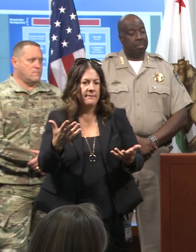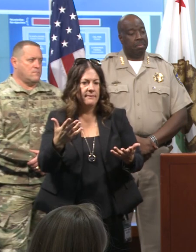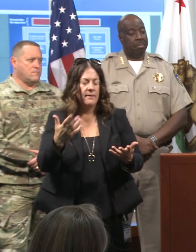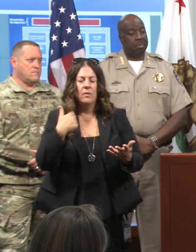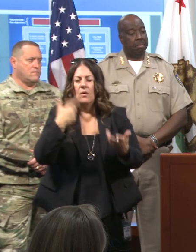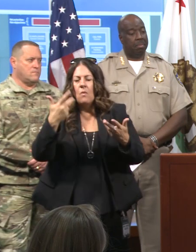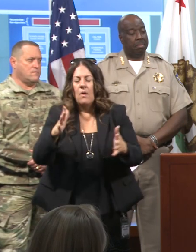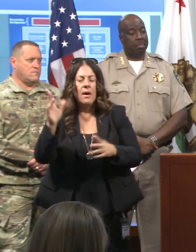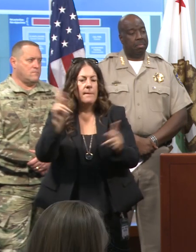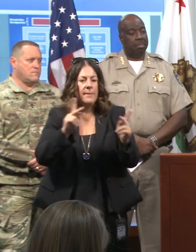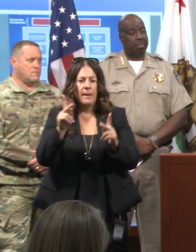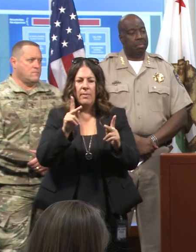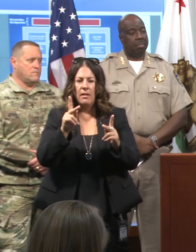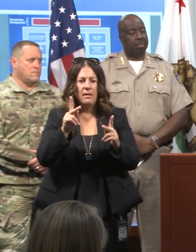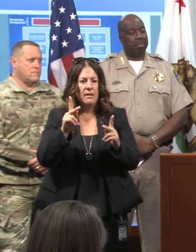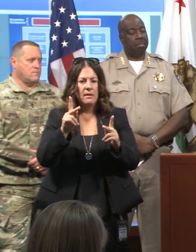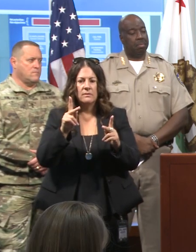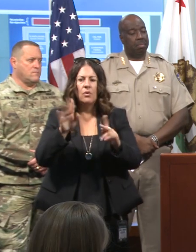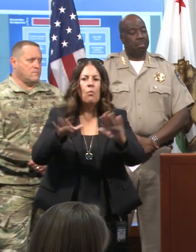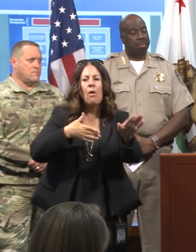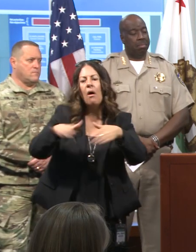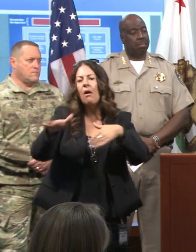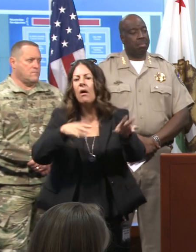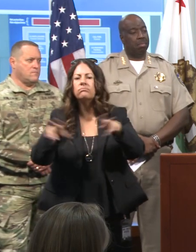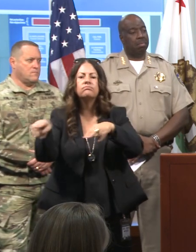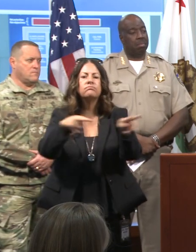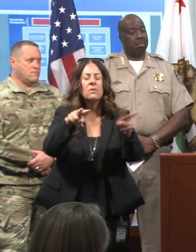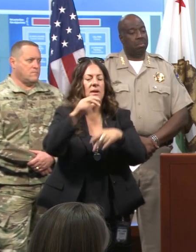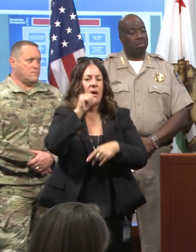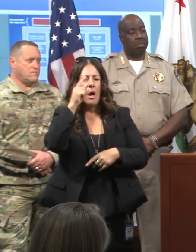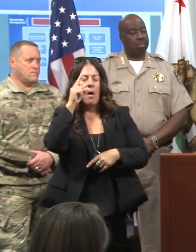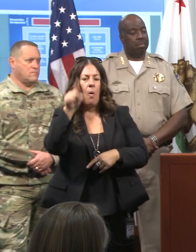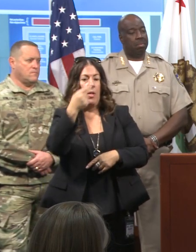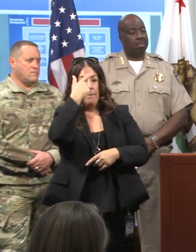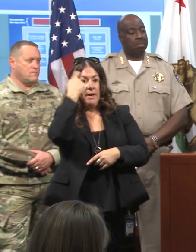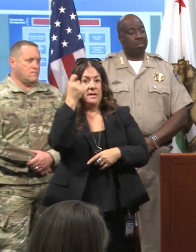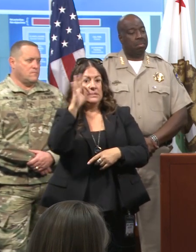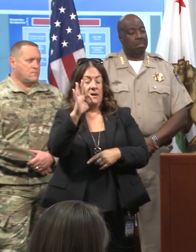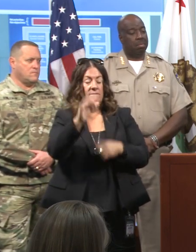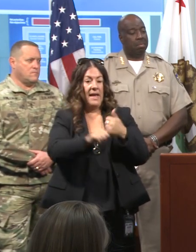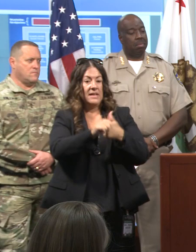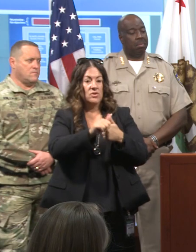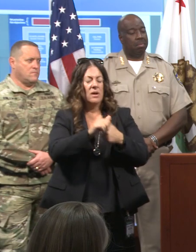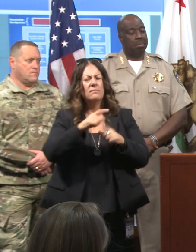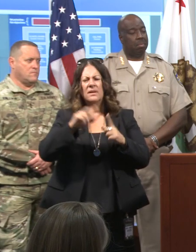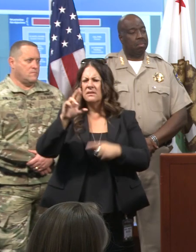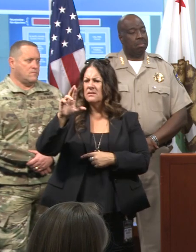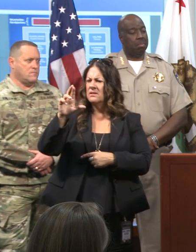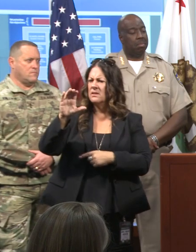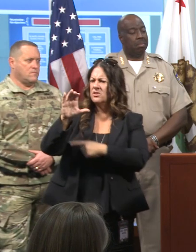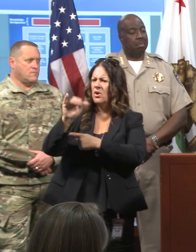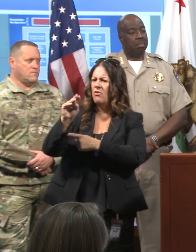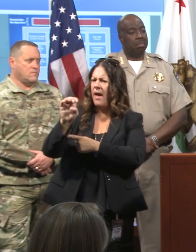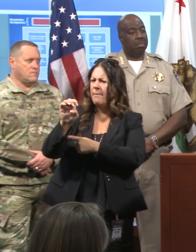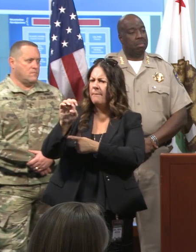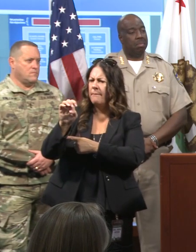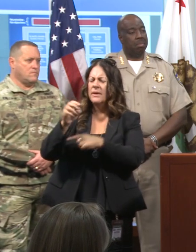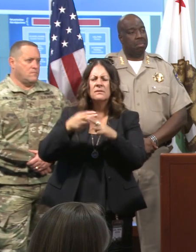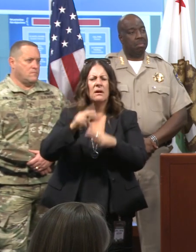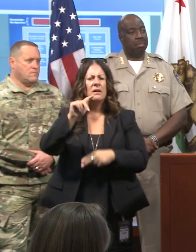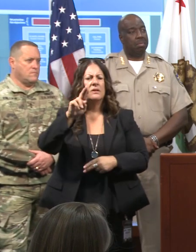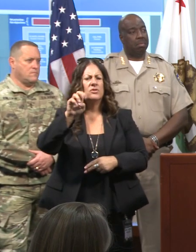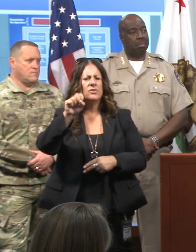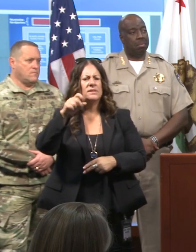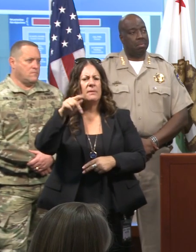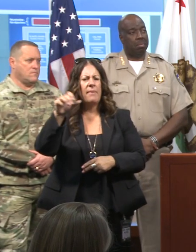people not walking in these areas, not just because of the hazard, but because it's a crime to trespass on somebody's property